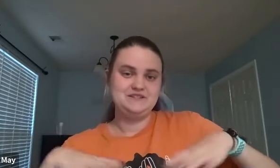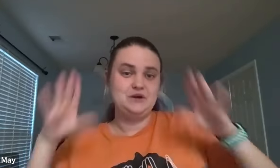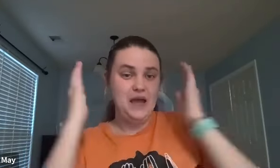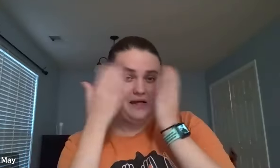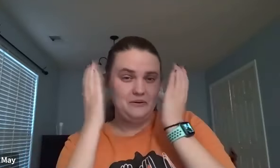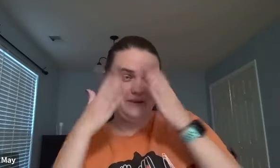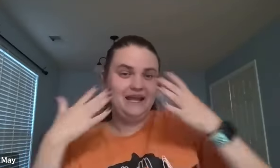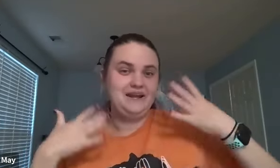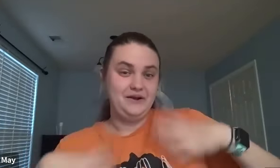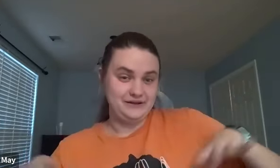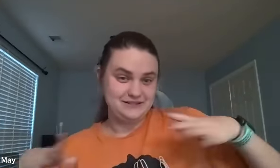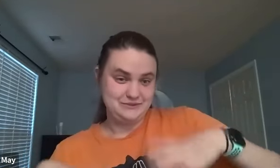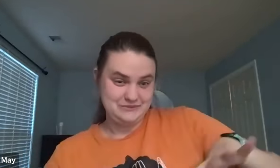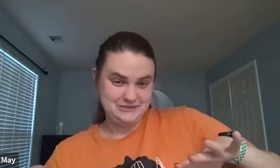So Halloween costumes.